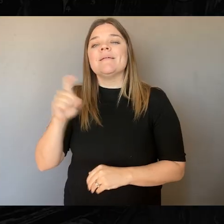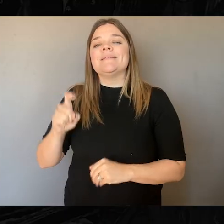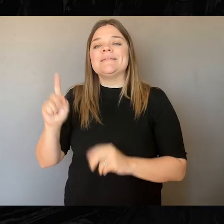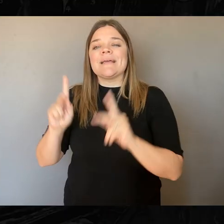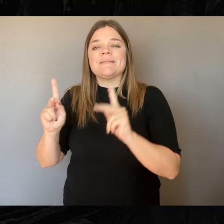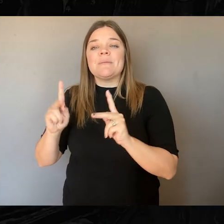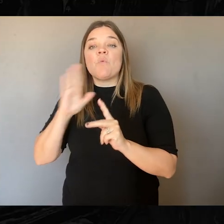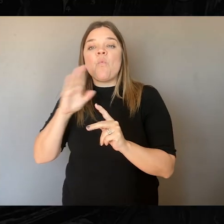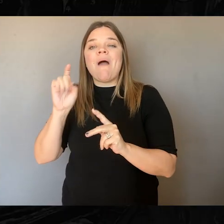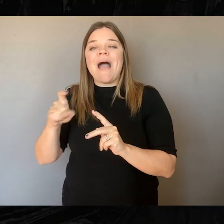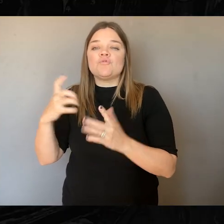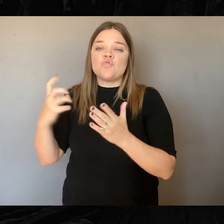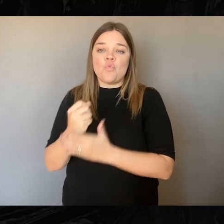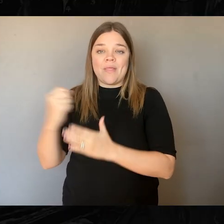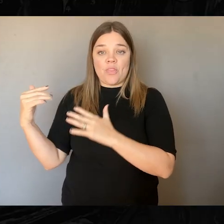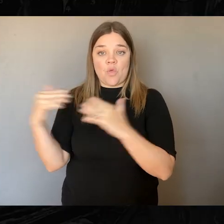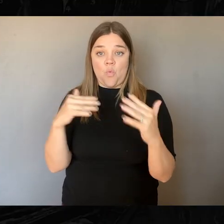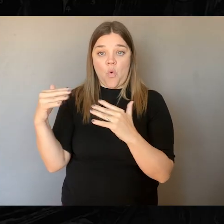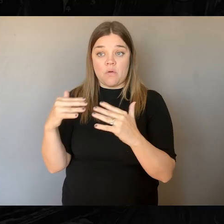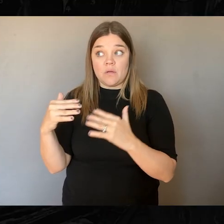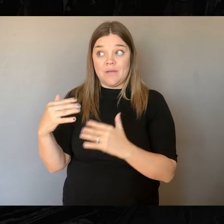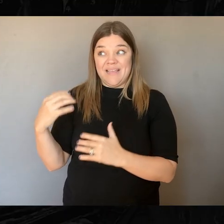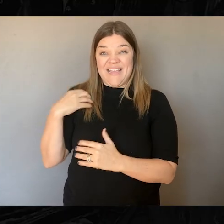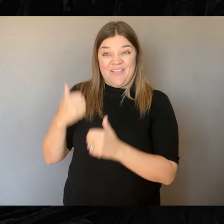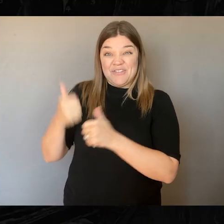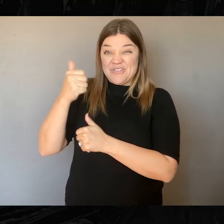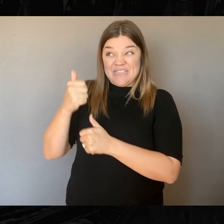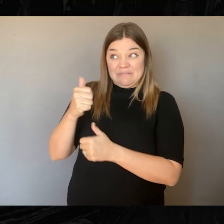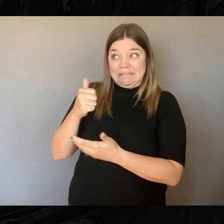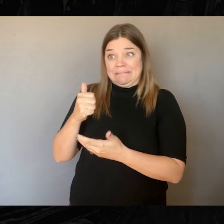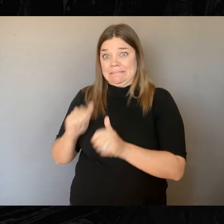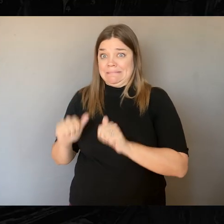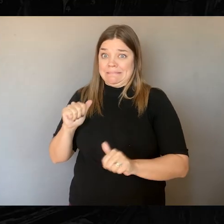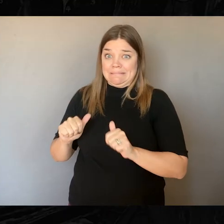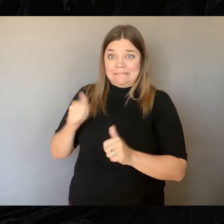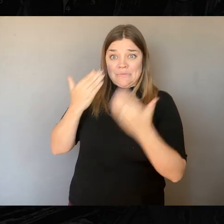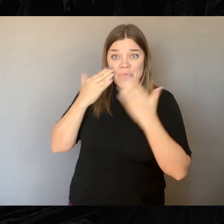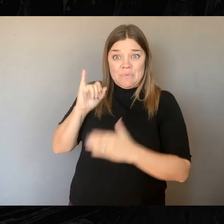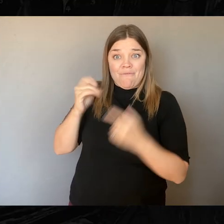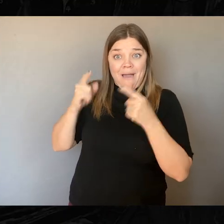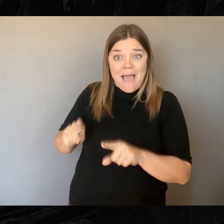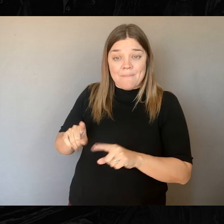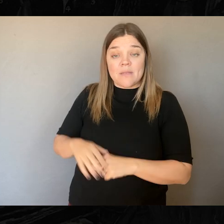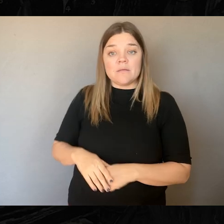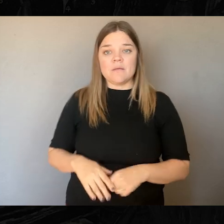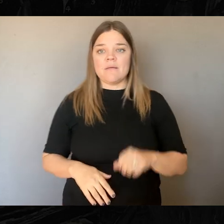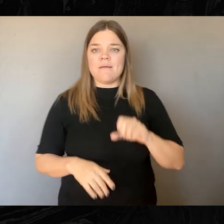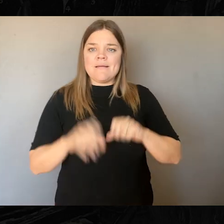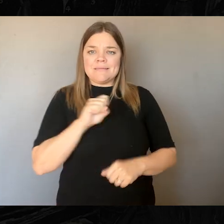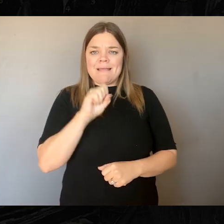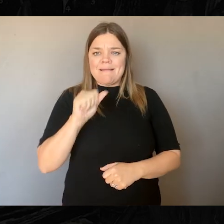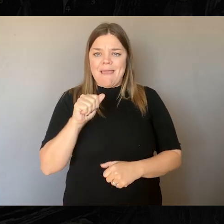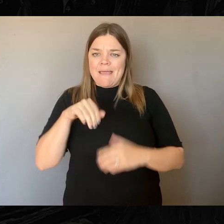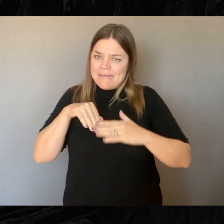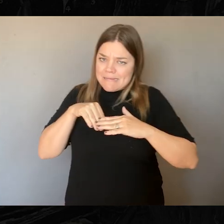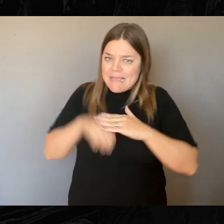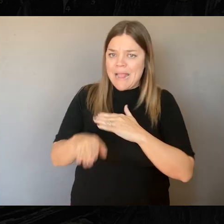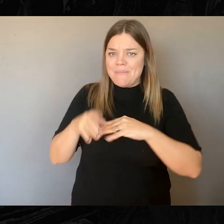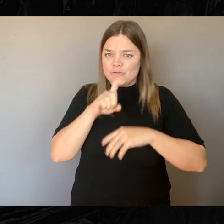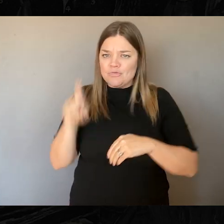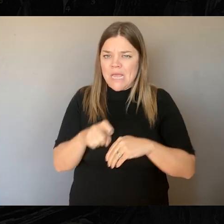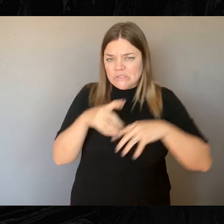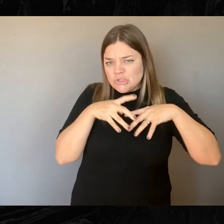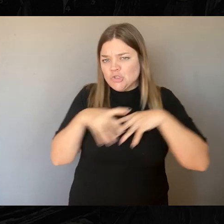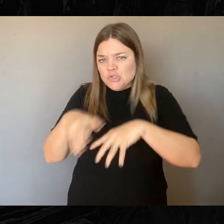to win the war, and Duwally was not so sure that was going to happen. When Santa Anna marched into Texas with his massive army,